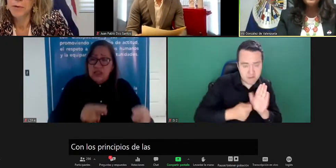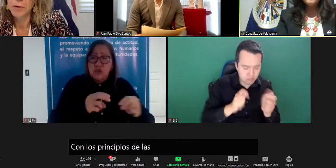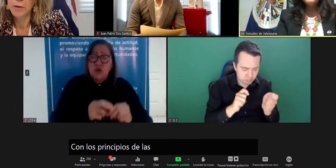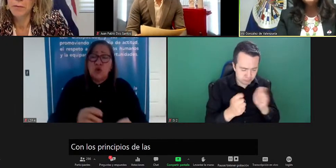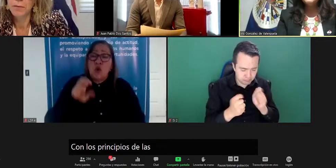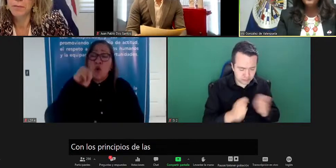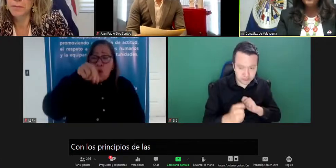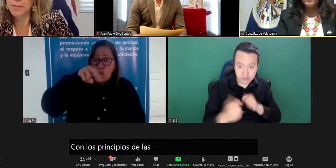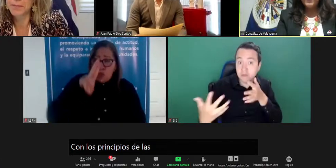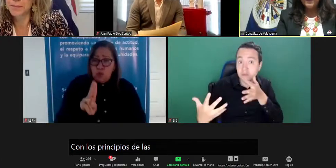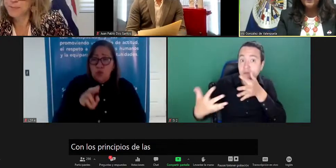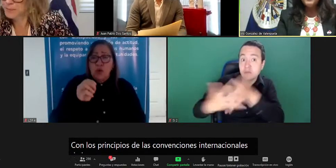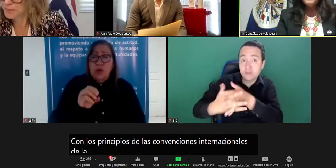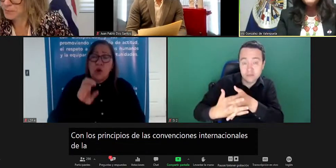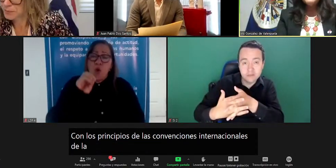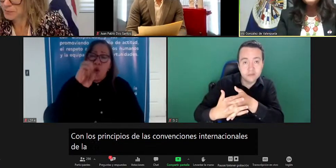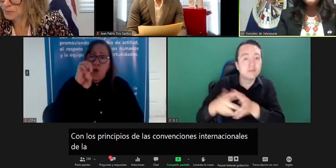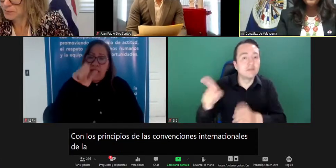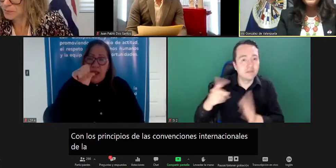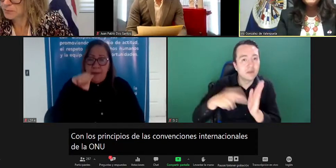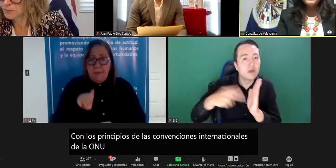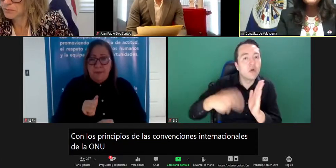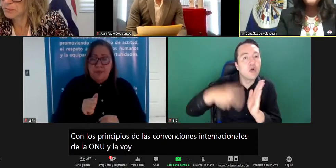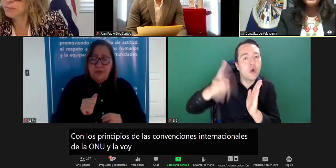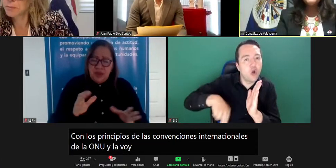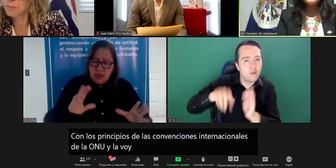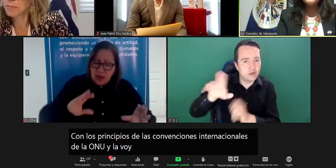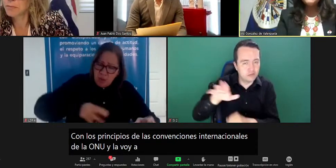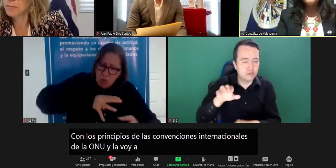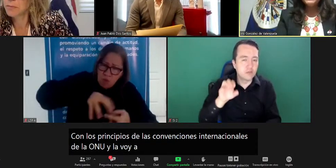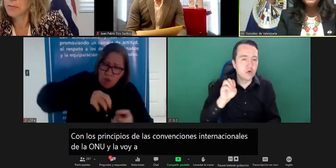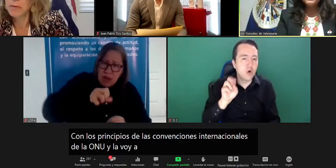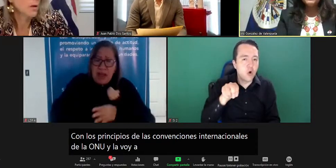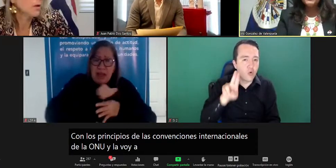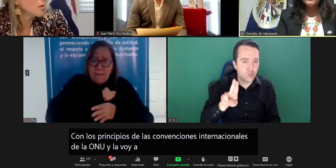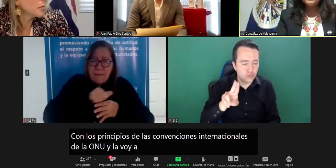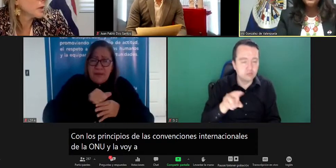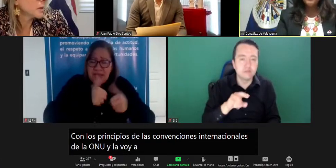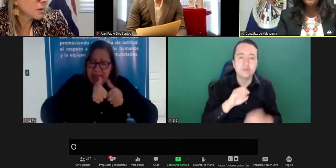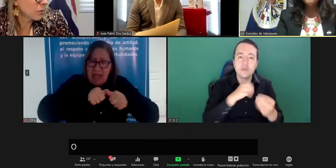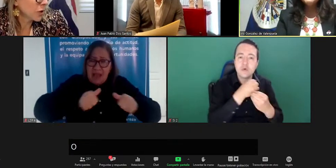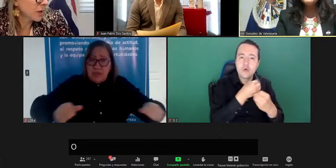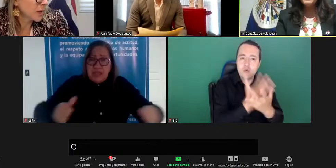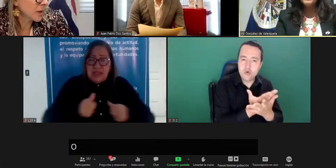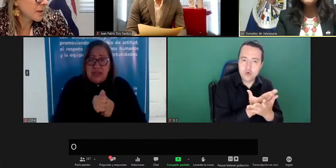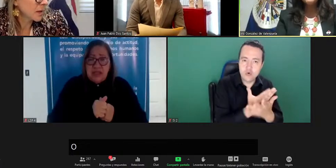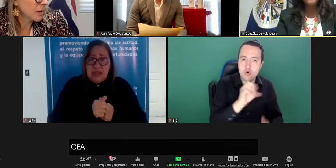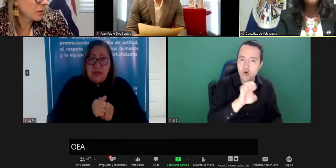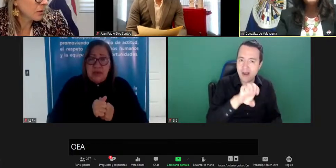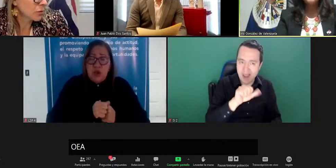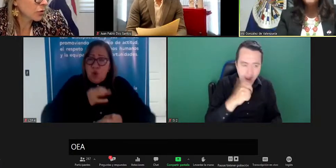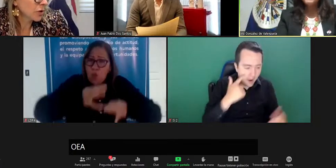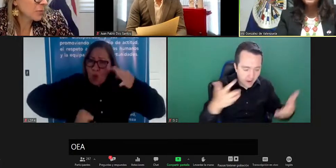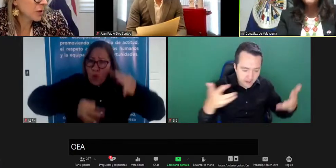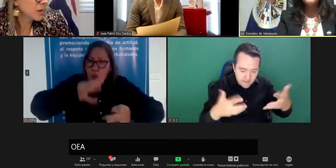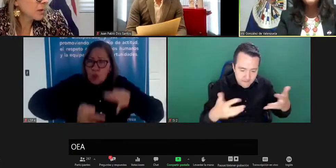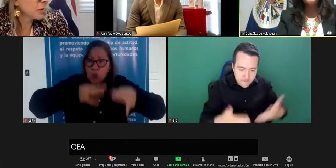international conventions of un and oas are removing administrative